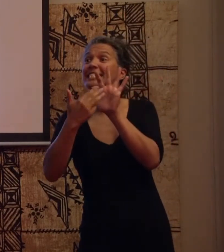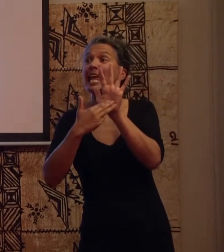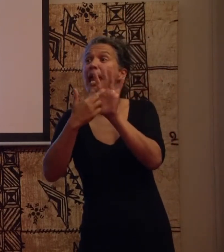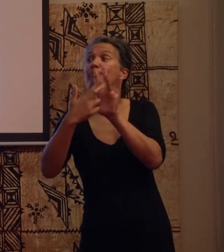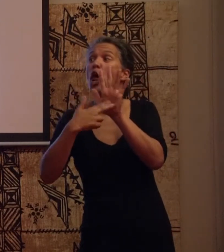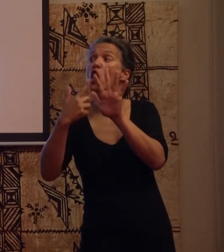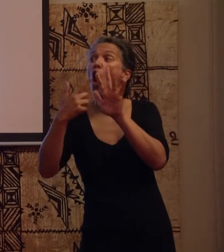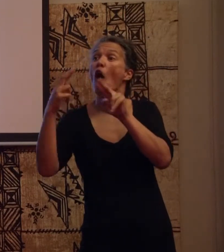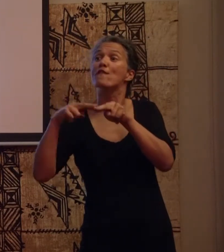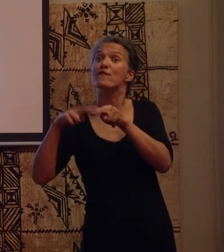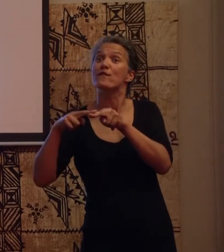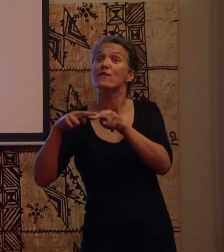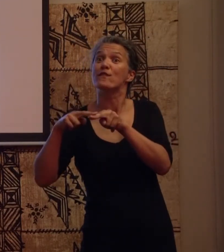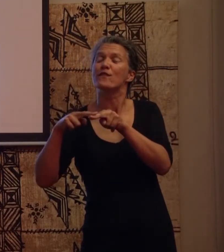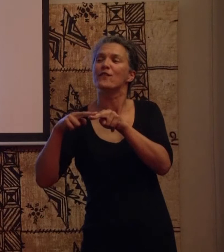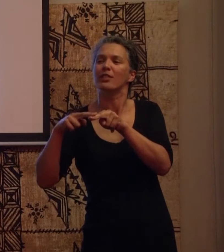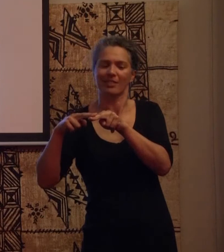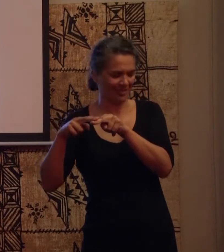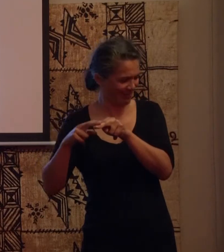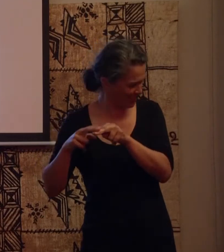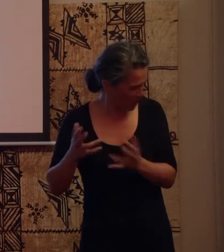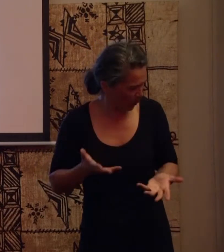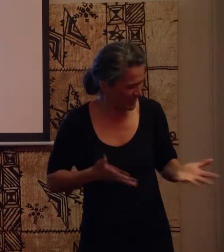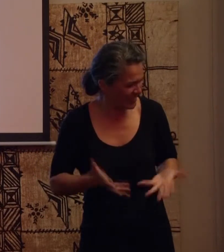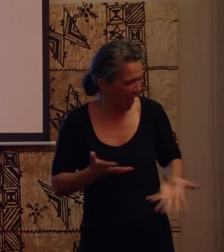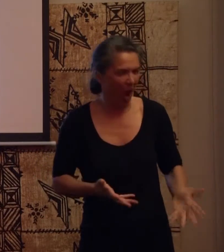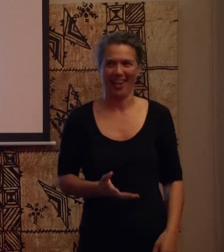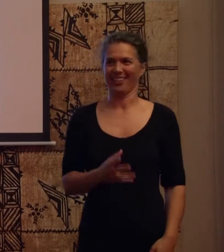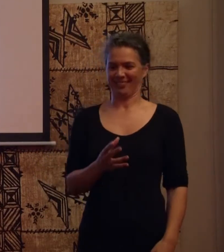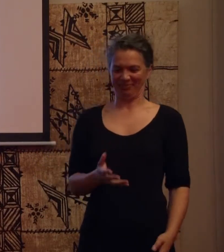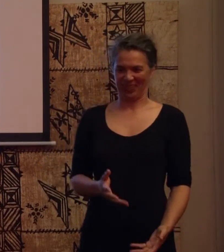that. Oh, she's not going to do it. Okay.